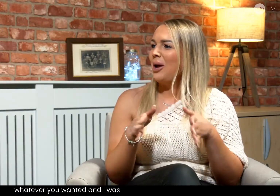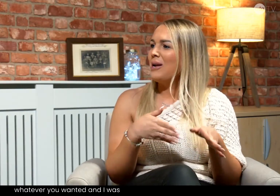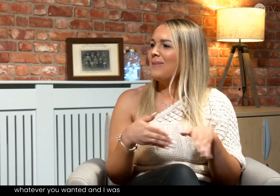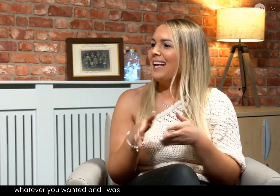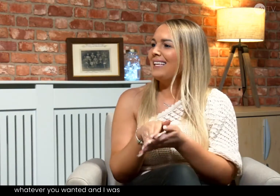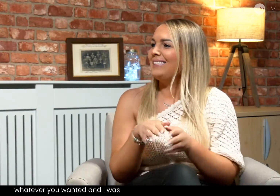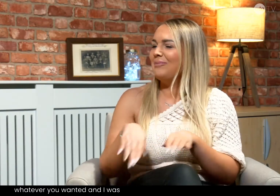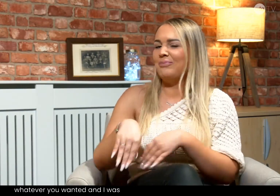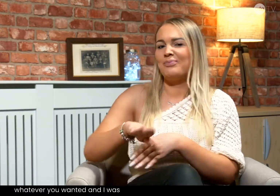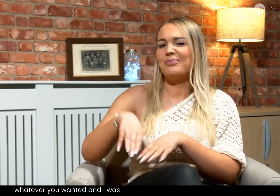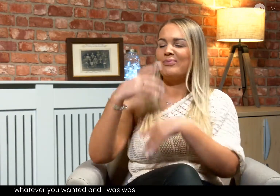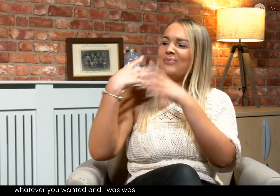completely obsessed with